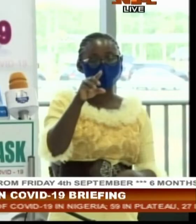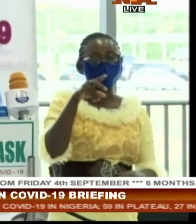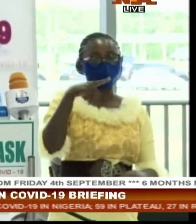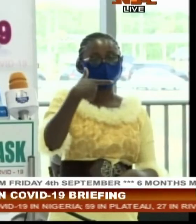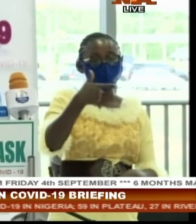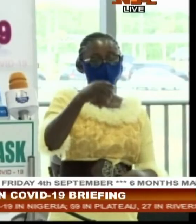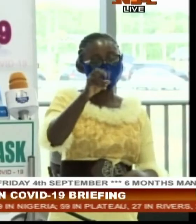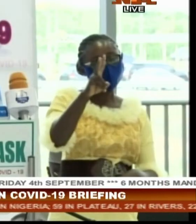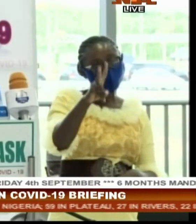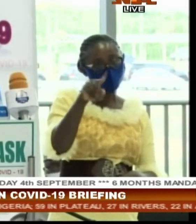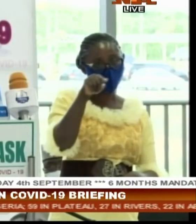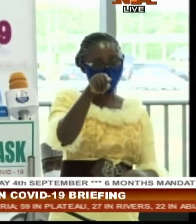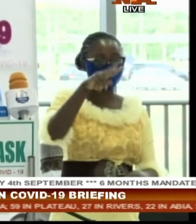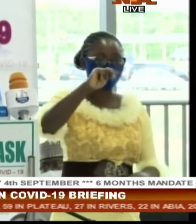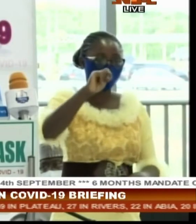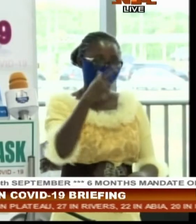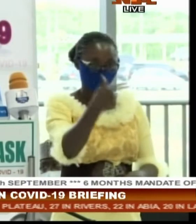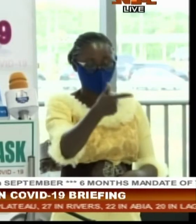http://nitp.ncdc.gov.ng.